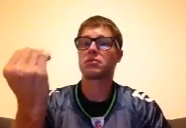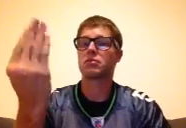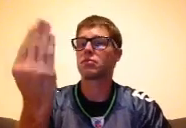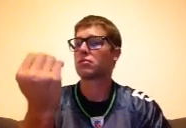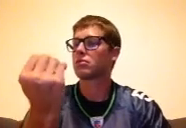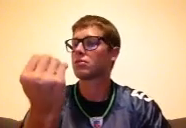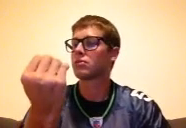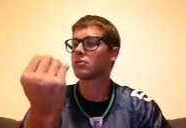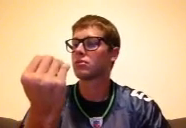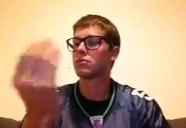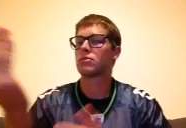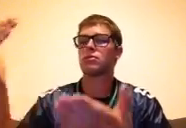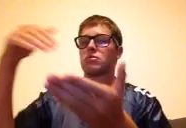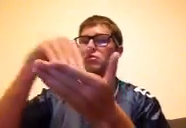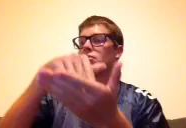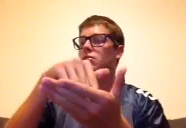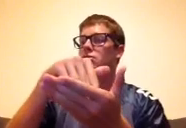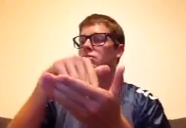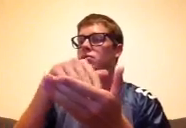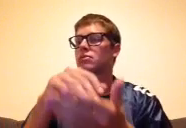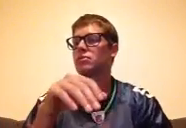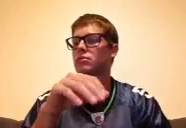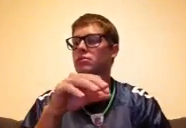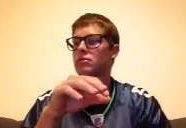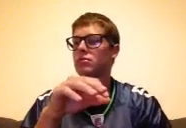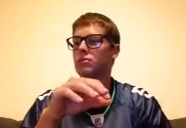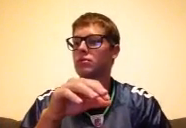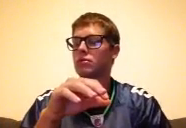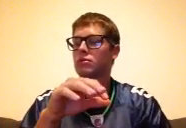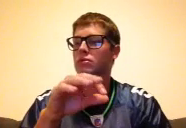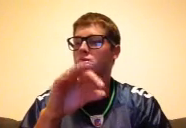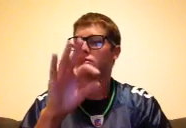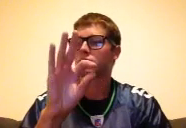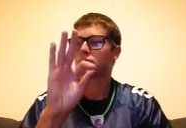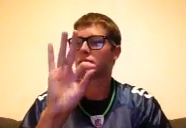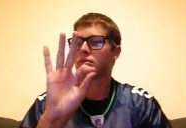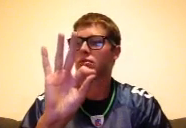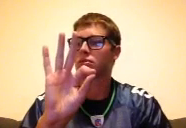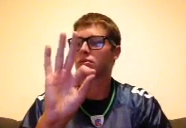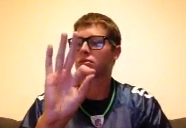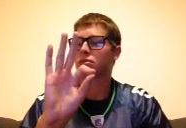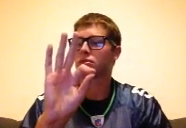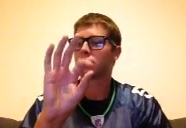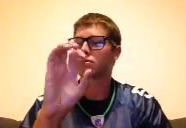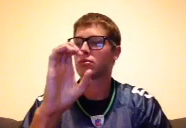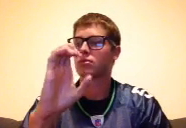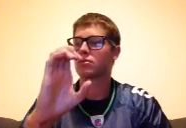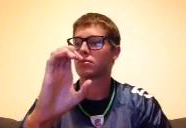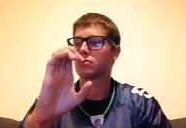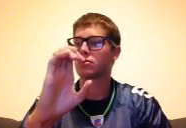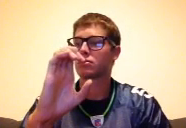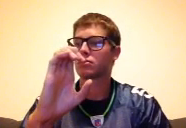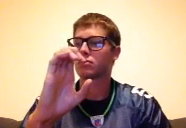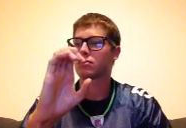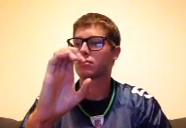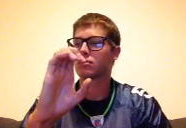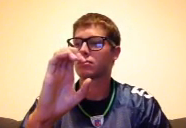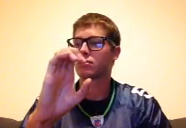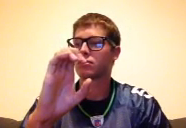frustrating. This team, there was no, it was crazy after the game. I mean, I saw Mike Silver on the